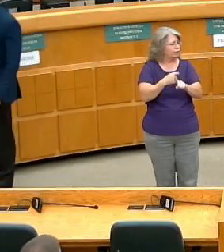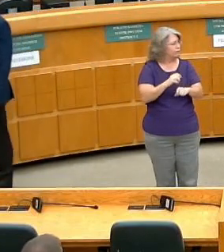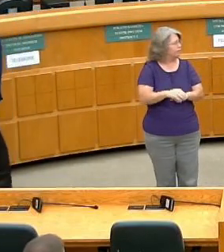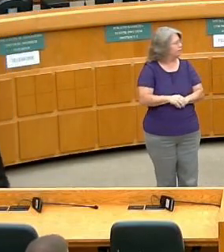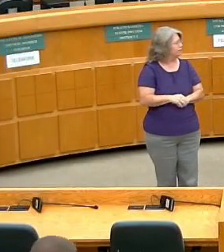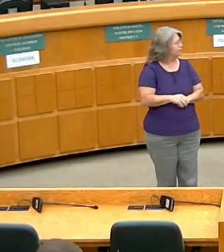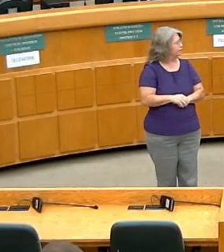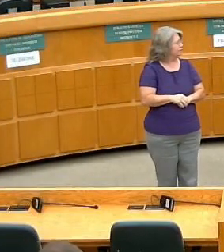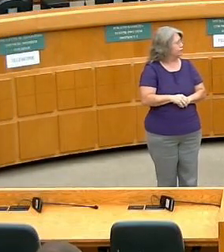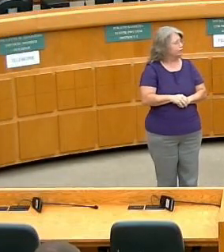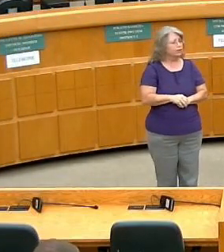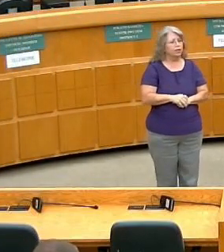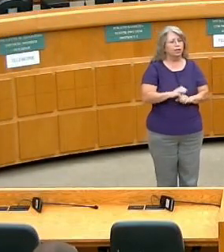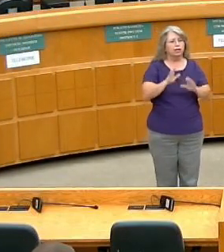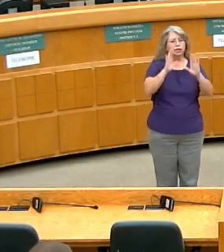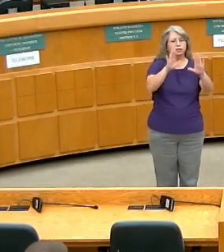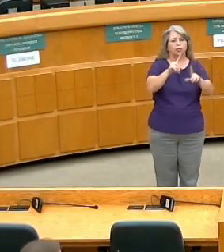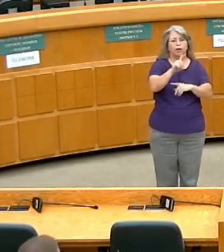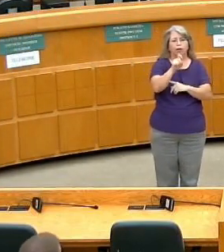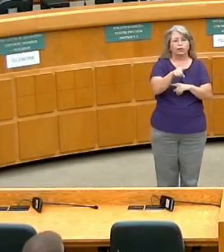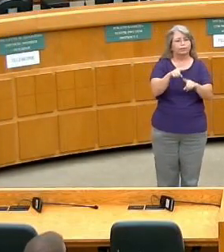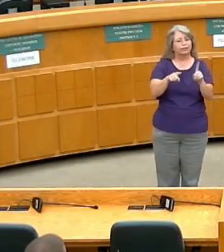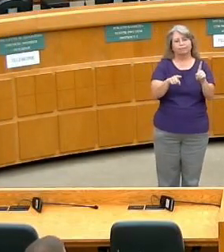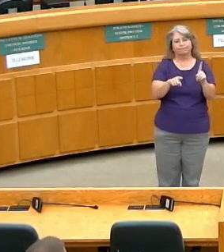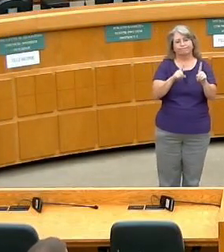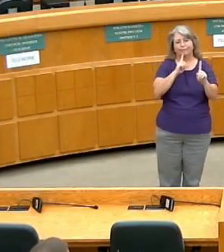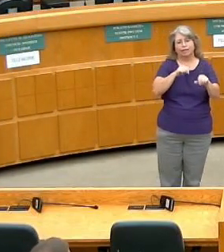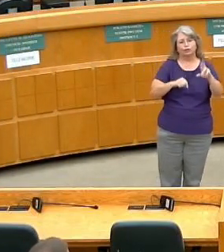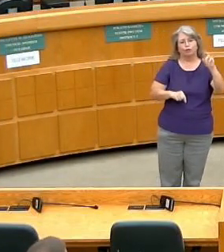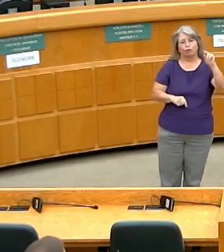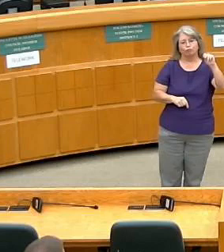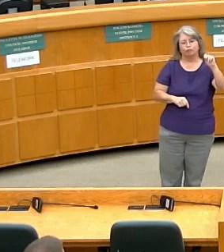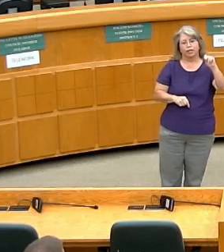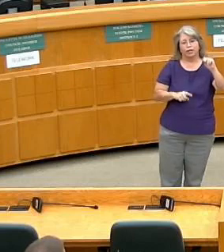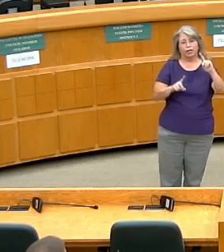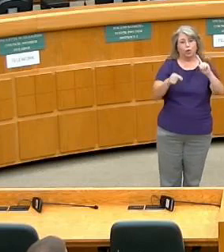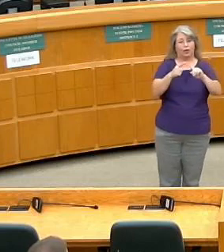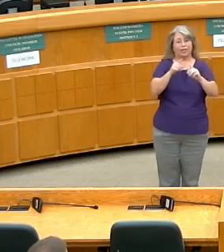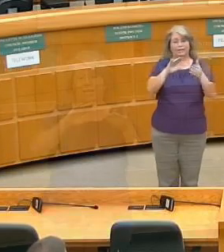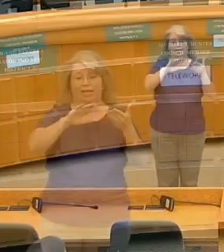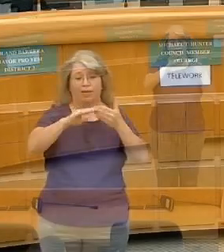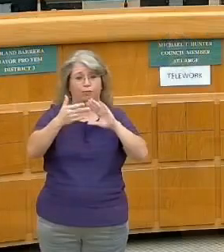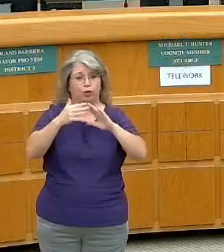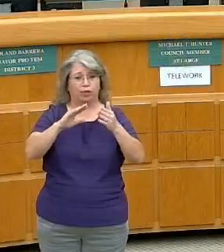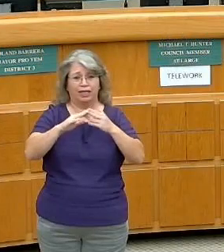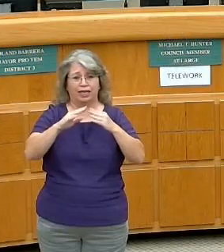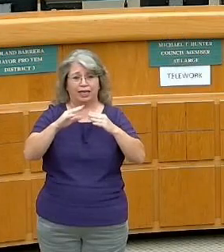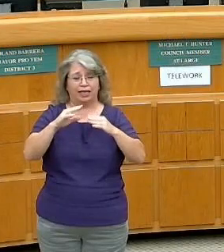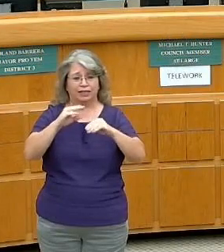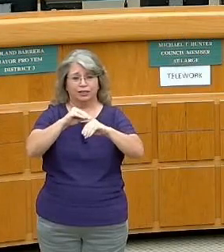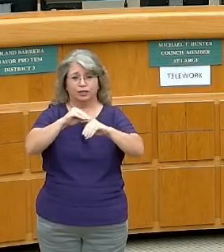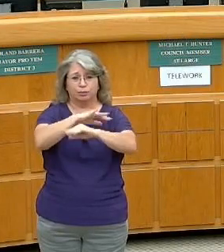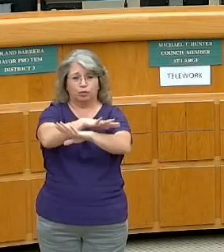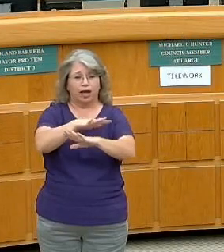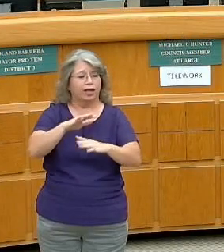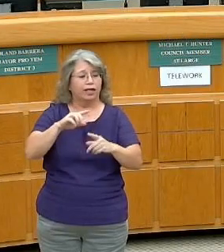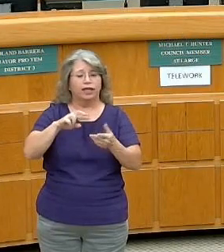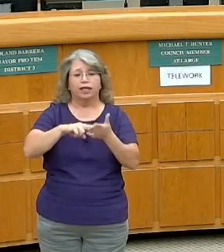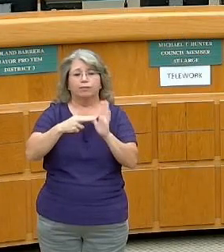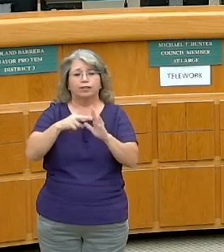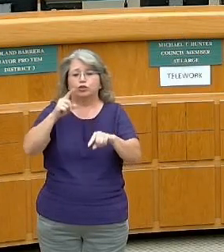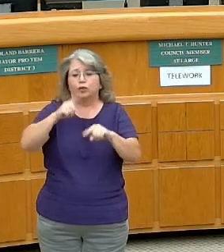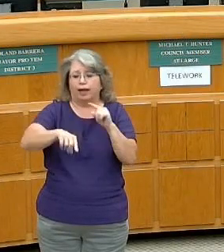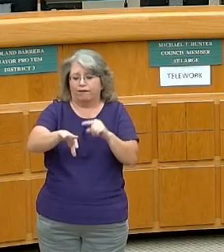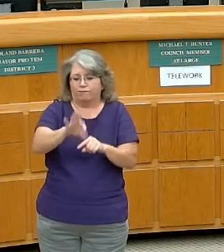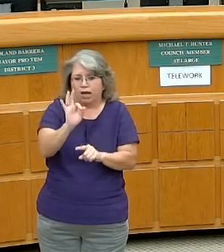That's a great question, but actually the answer is no. When you do community acquired, that means you really cannot find that source of exposure, and that's